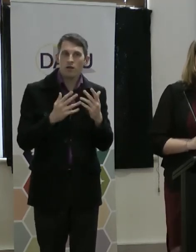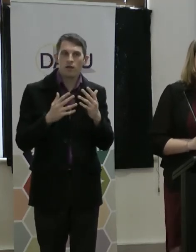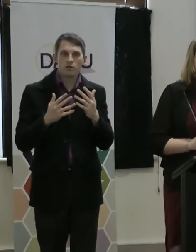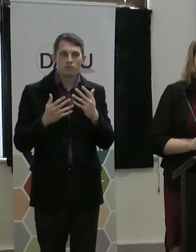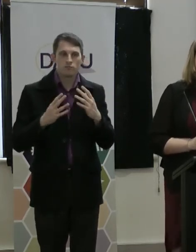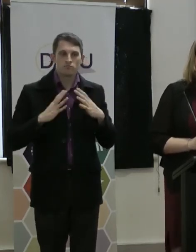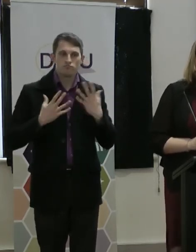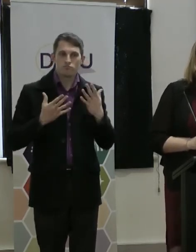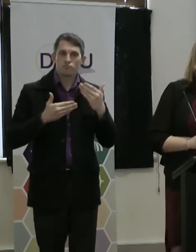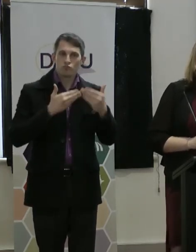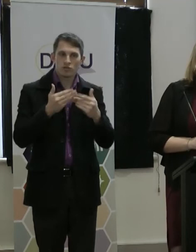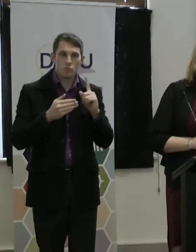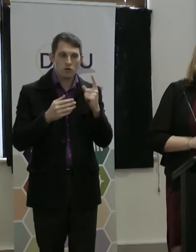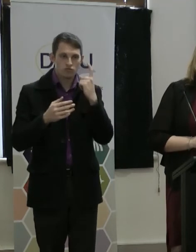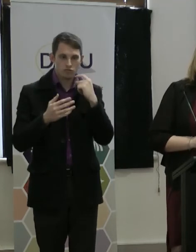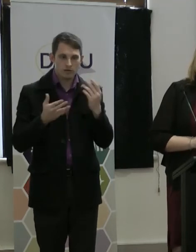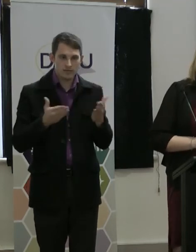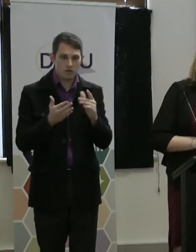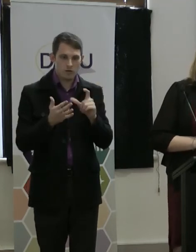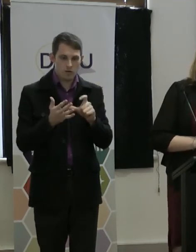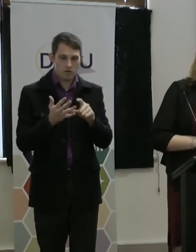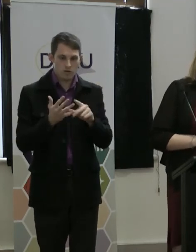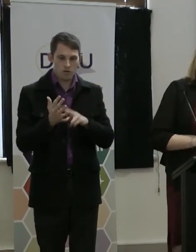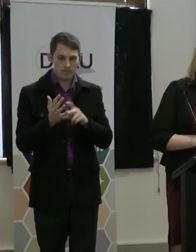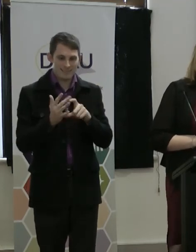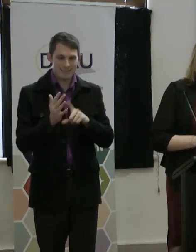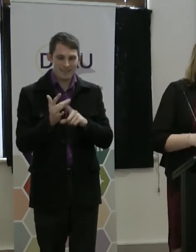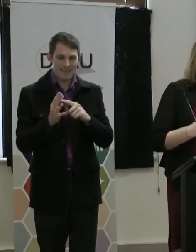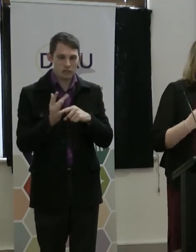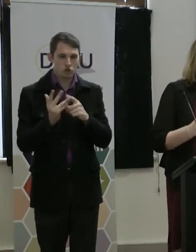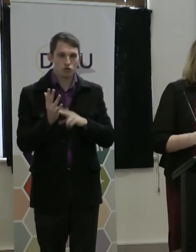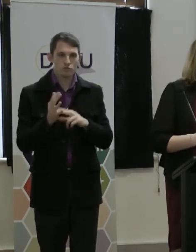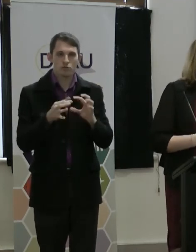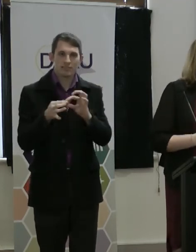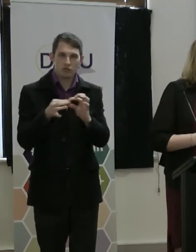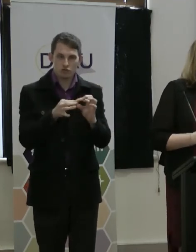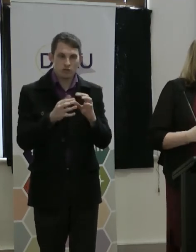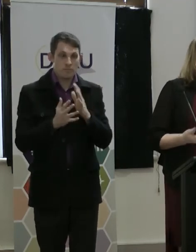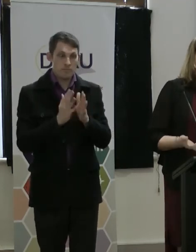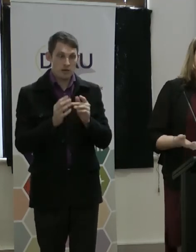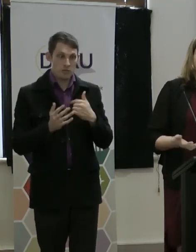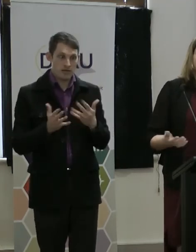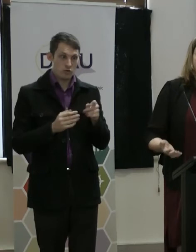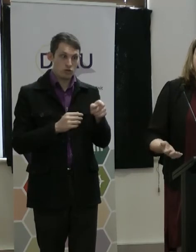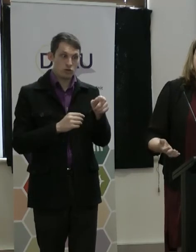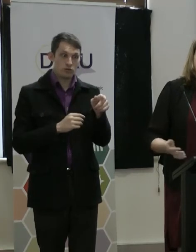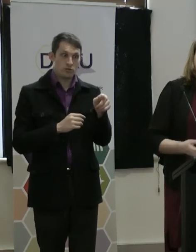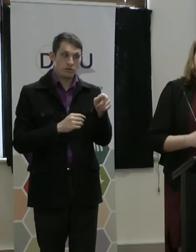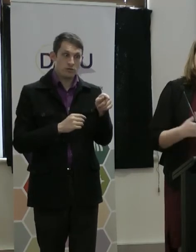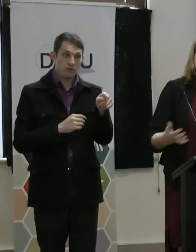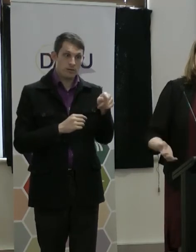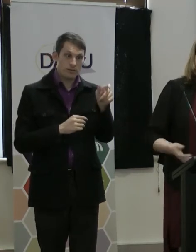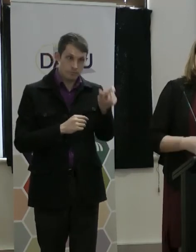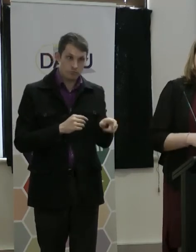includes conciliation, where we can ask a provider and a participant or the complainant to sit in a room with us